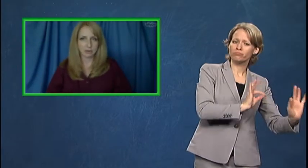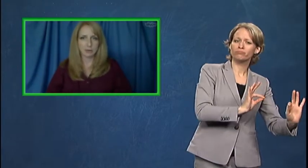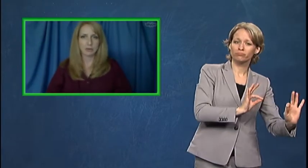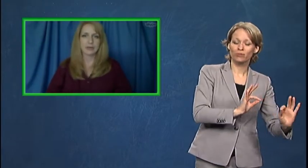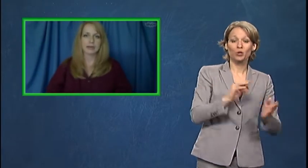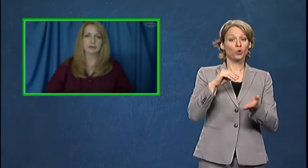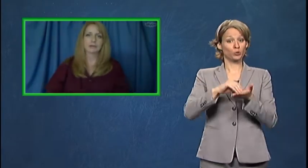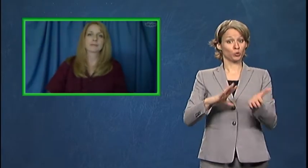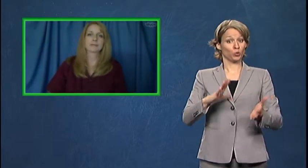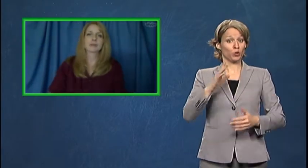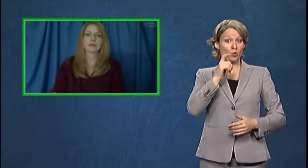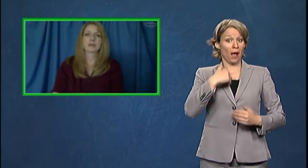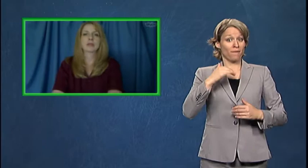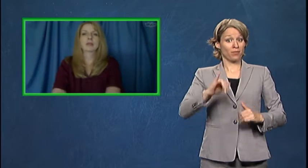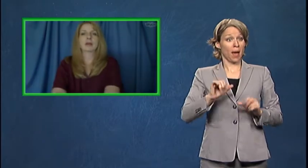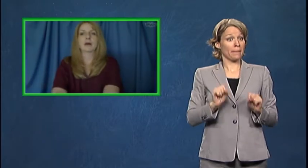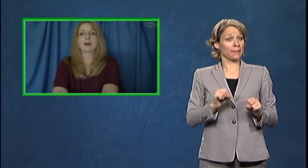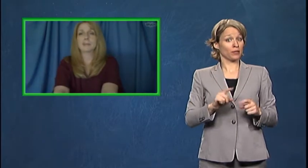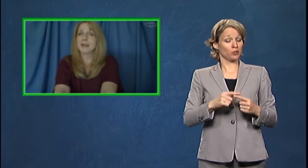to the coordinator.